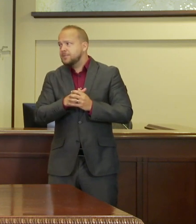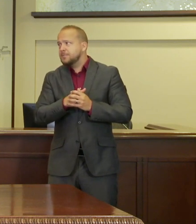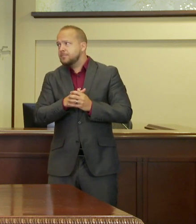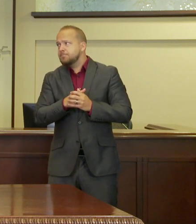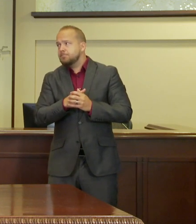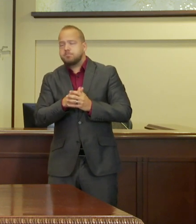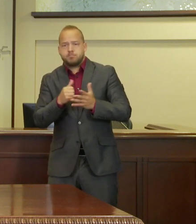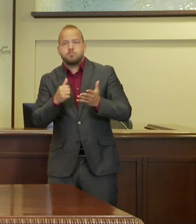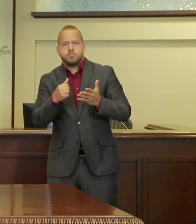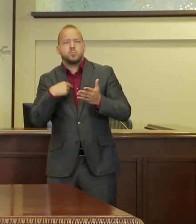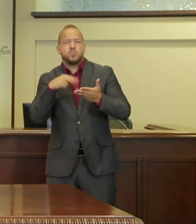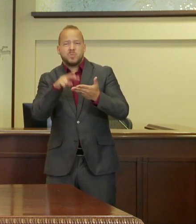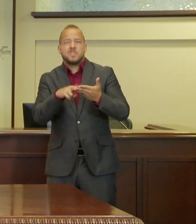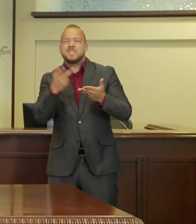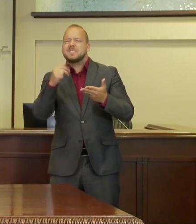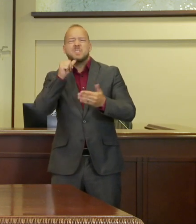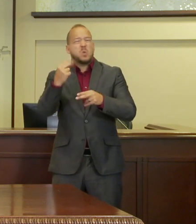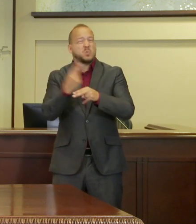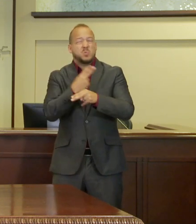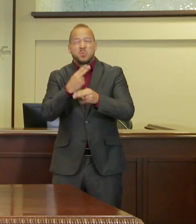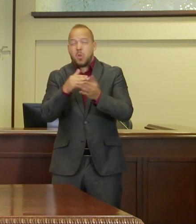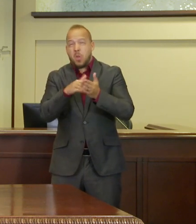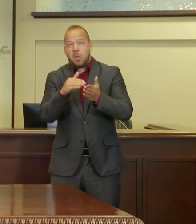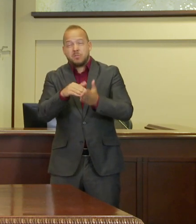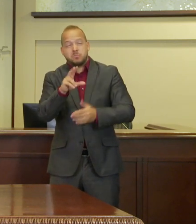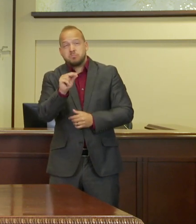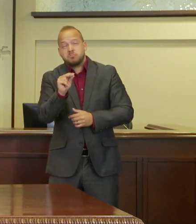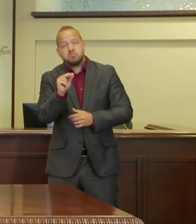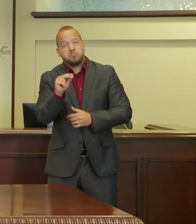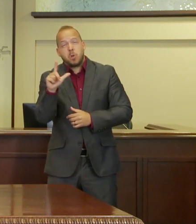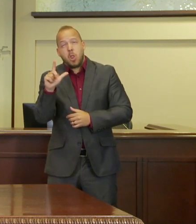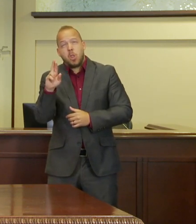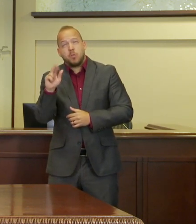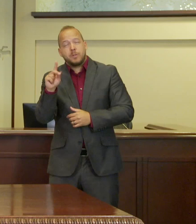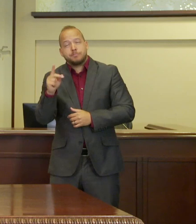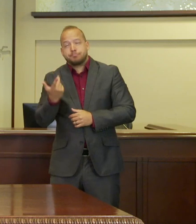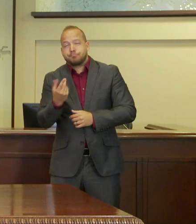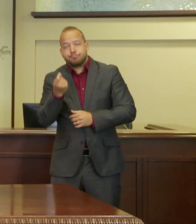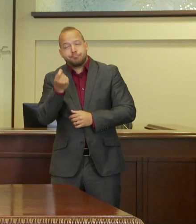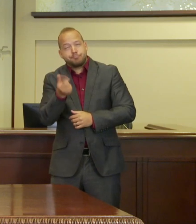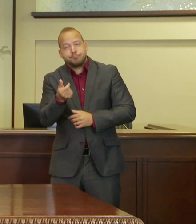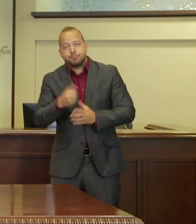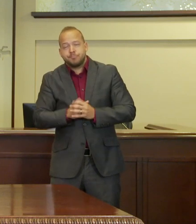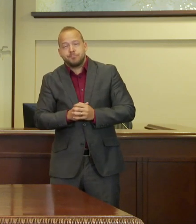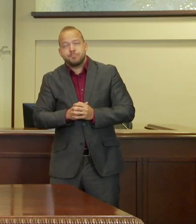it's not something that we use very often because we've really had such mixed results with it.